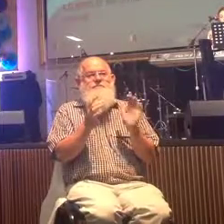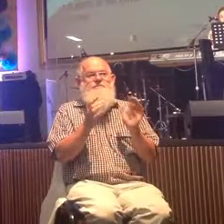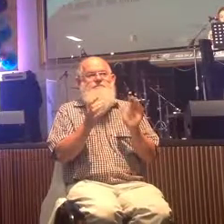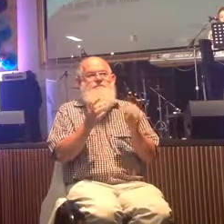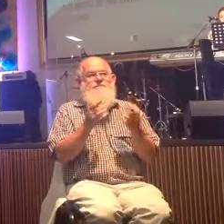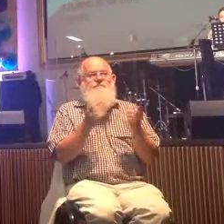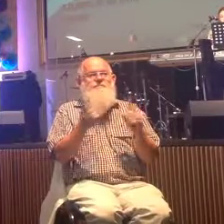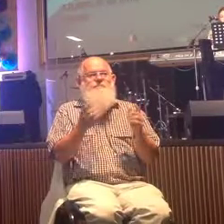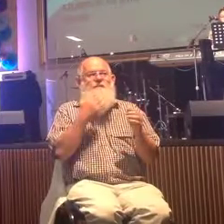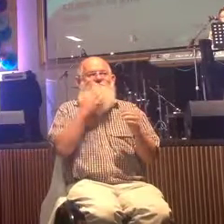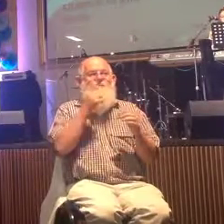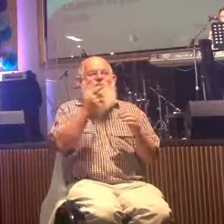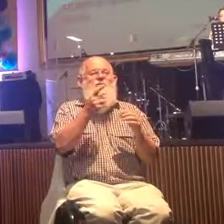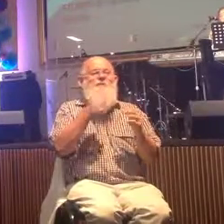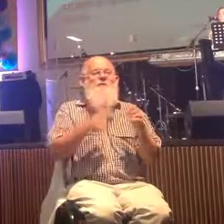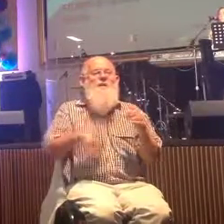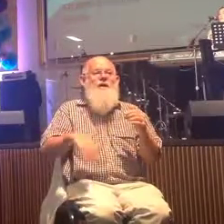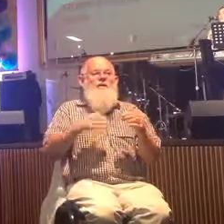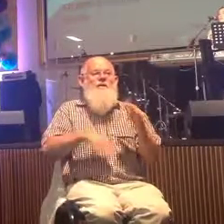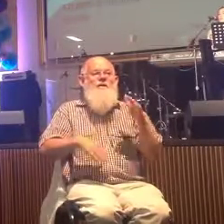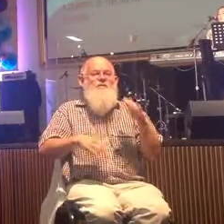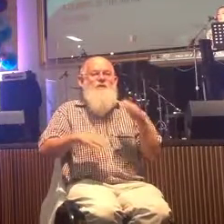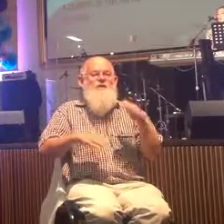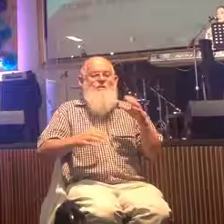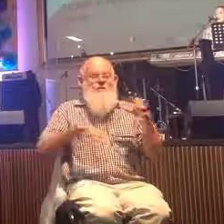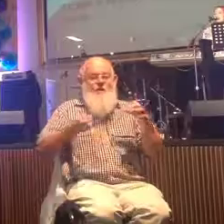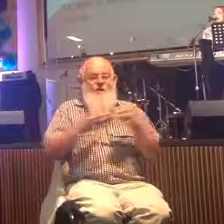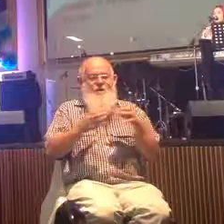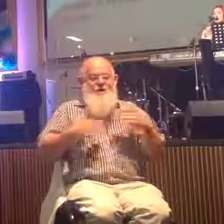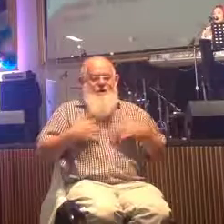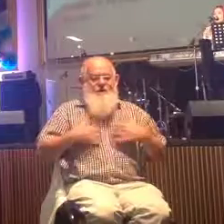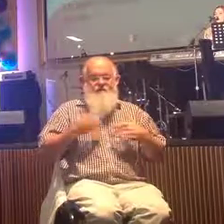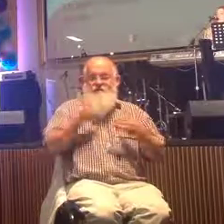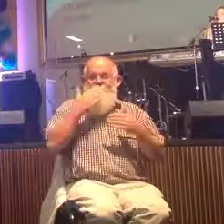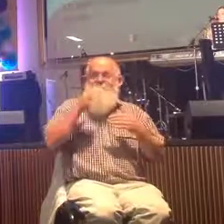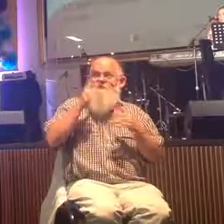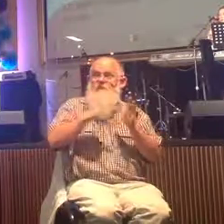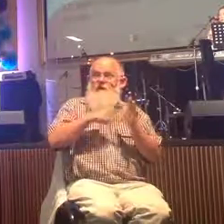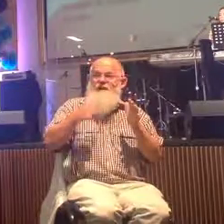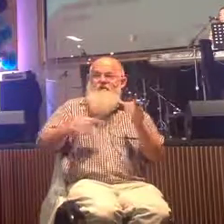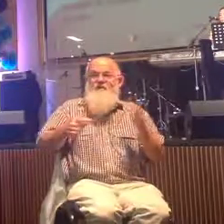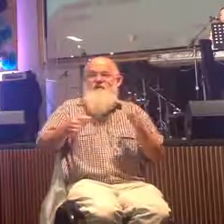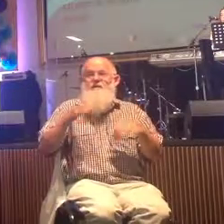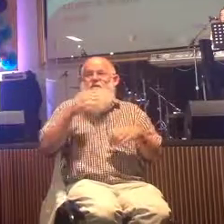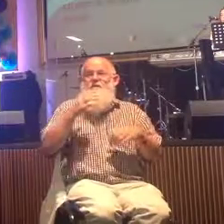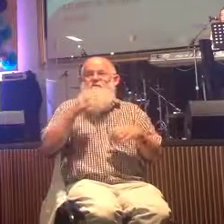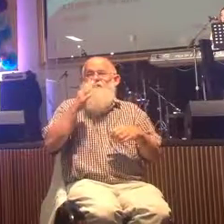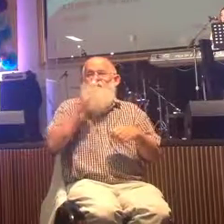we could thank you for our entire lives. We could thank you for all eternity and never even